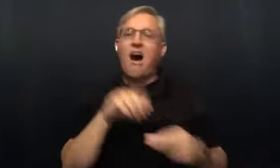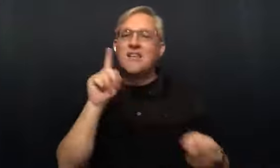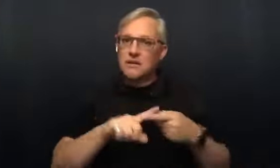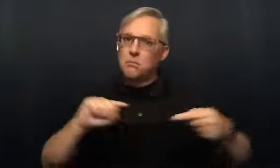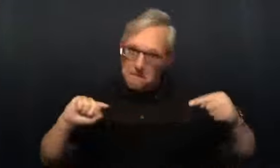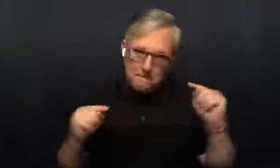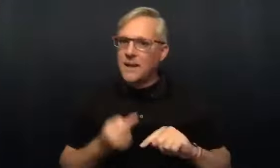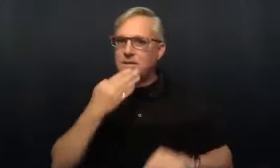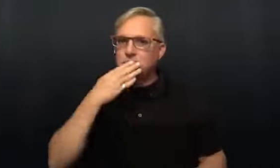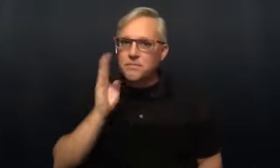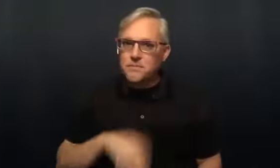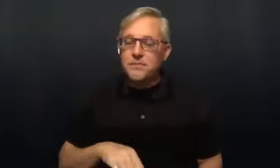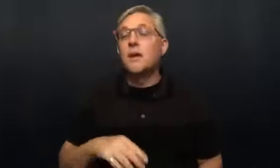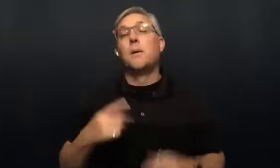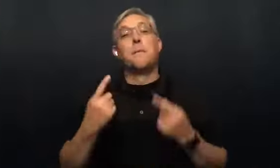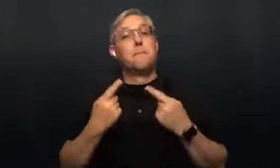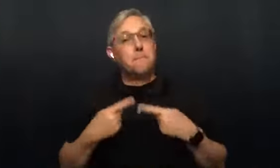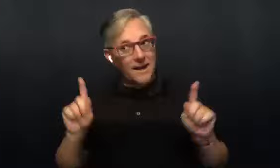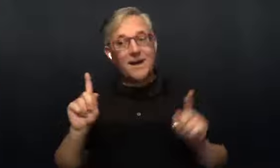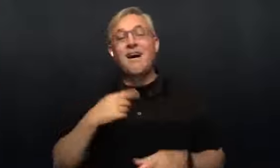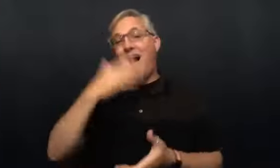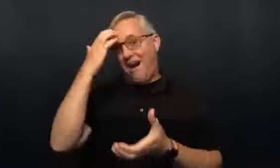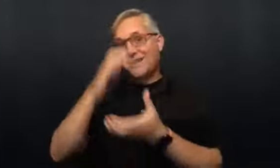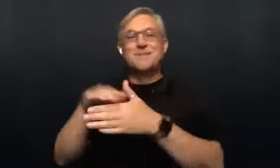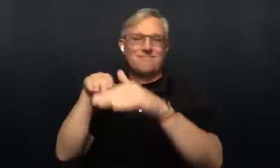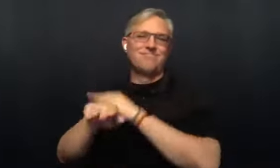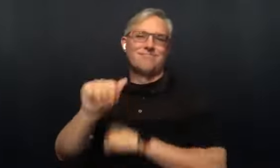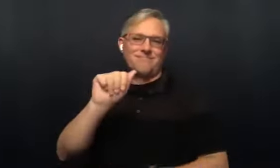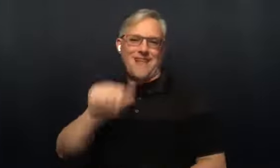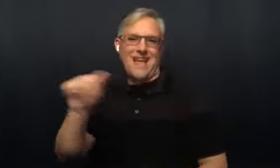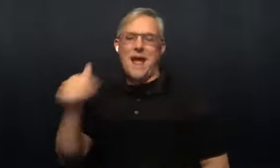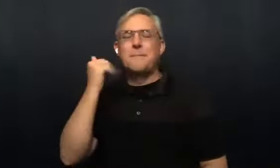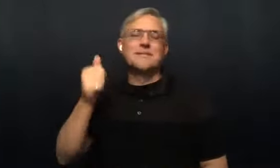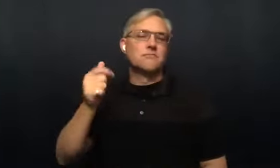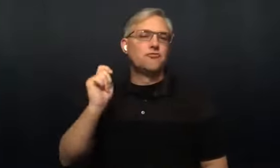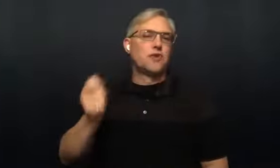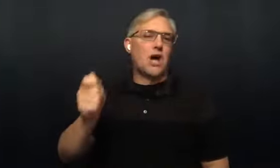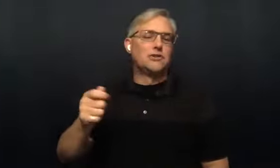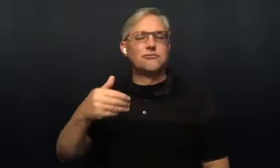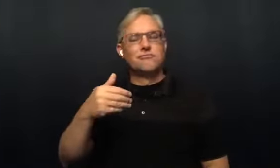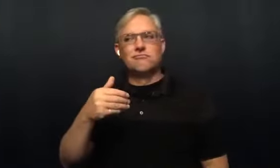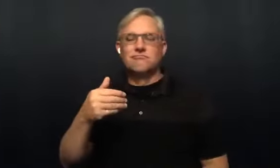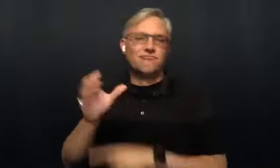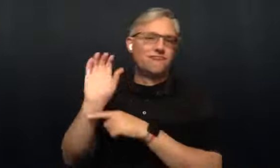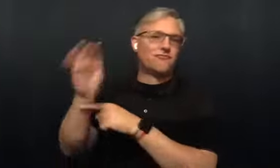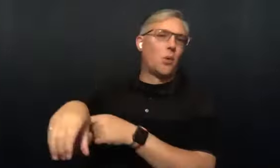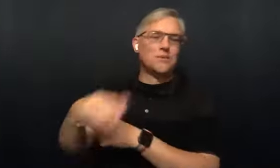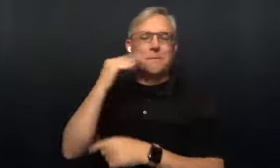just say he got a nudge from the judge that he had to get. He had a parole officer and basically all the DWIs he got. He never was